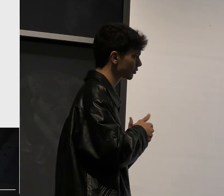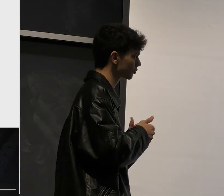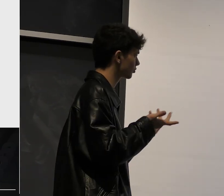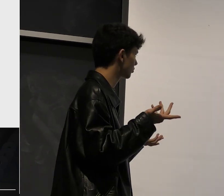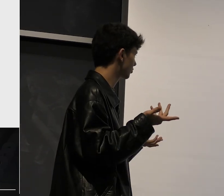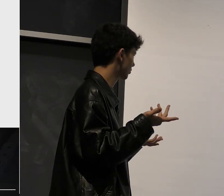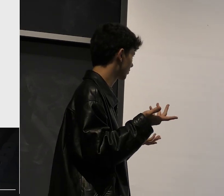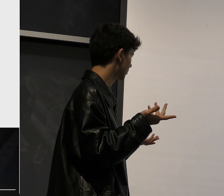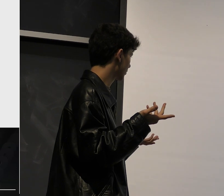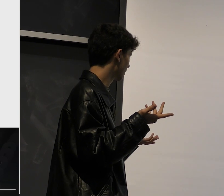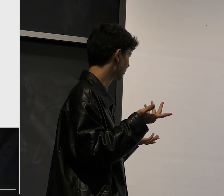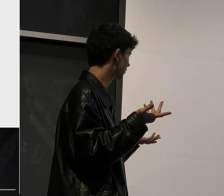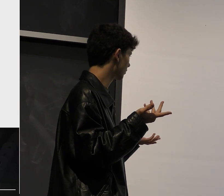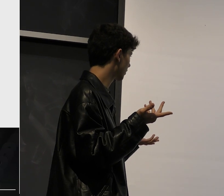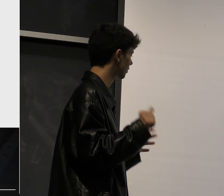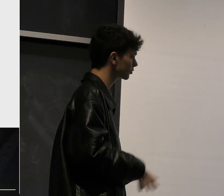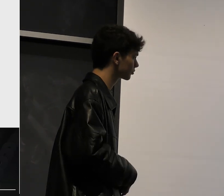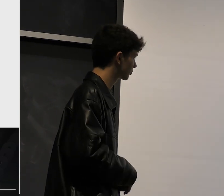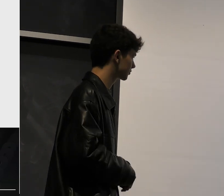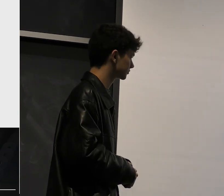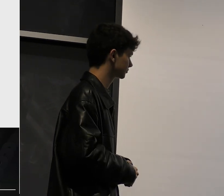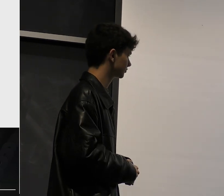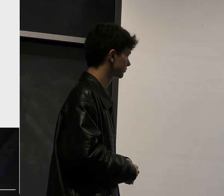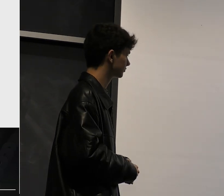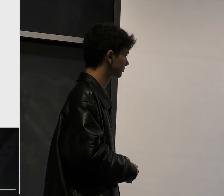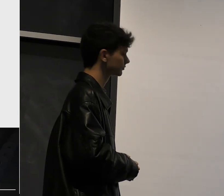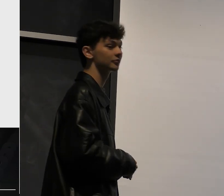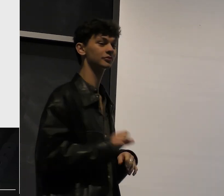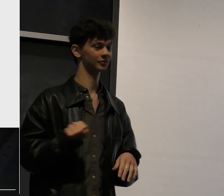How do they change? What is that like? Does that capture?